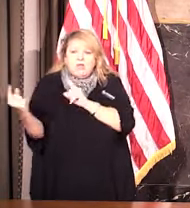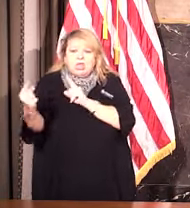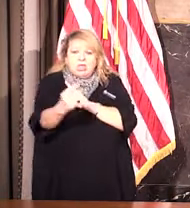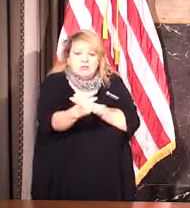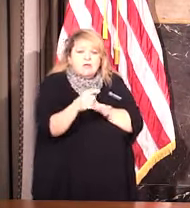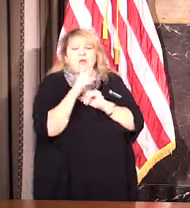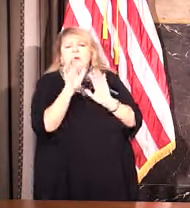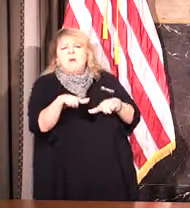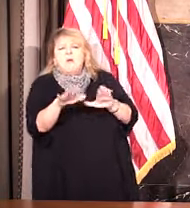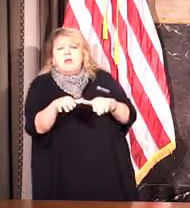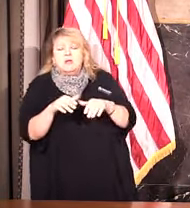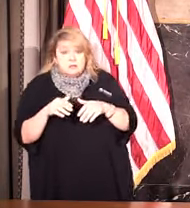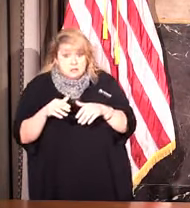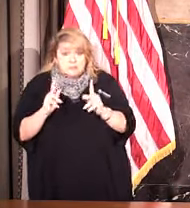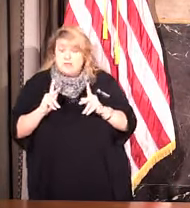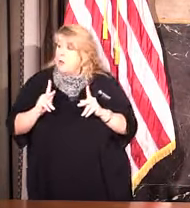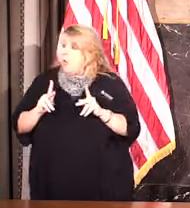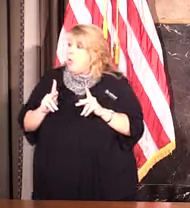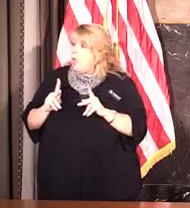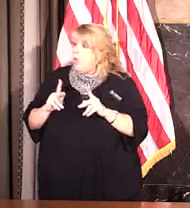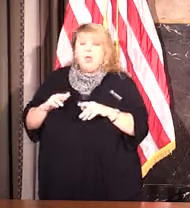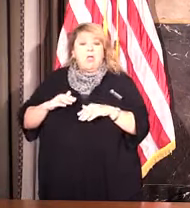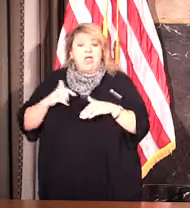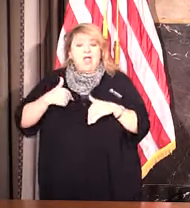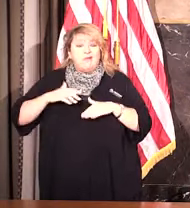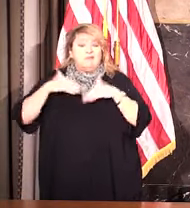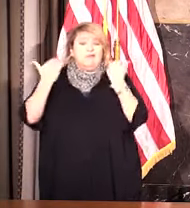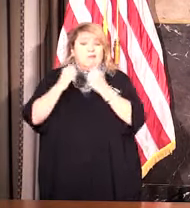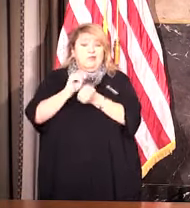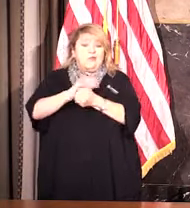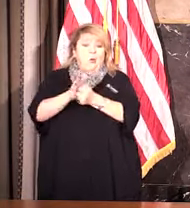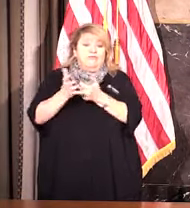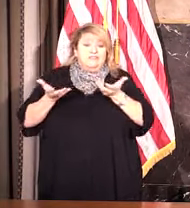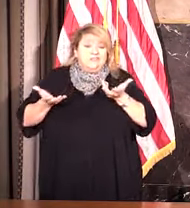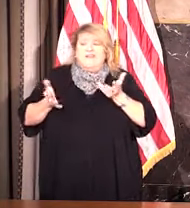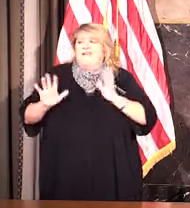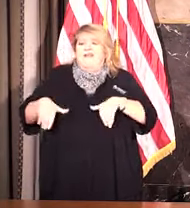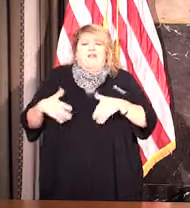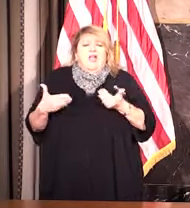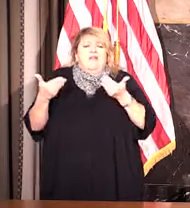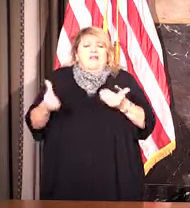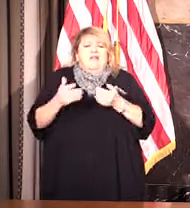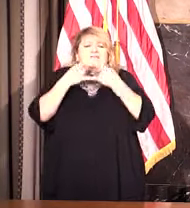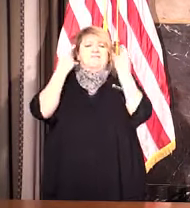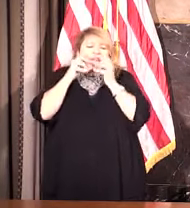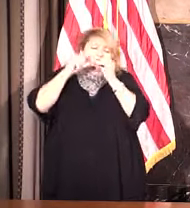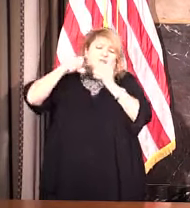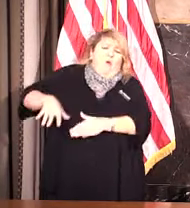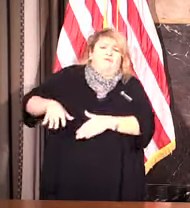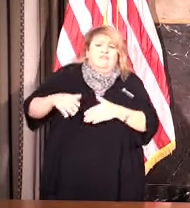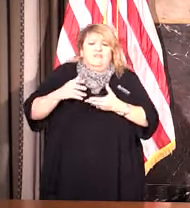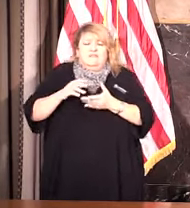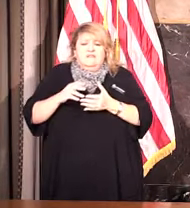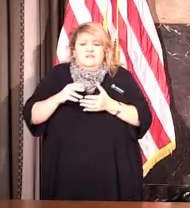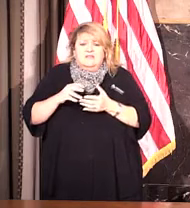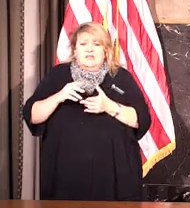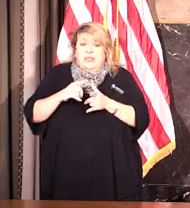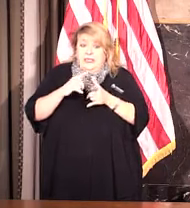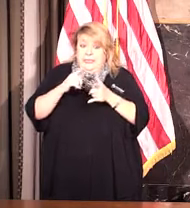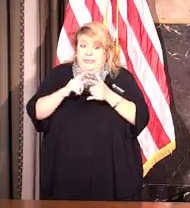I said all along, that petition was invalid. The statute upon which it was based has been ruled